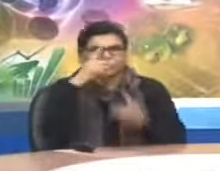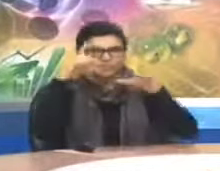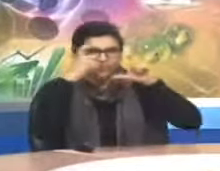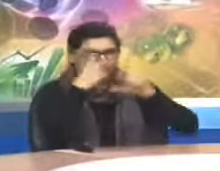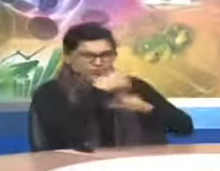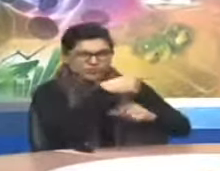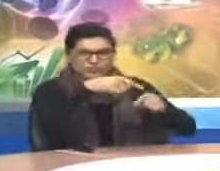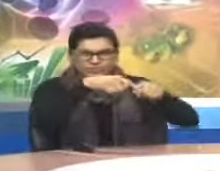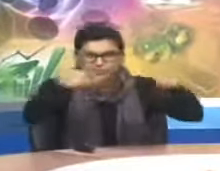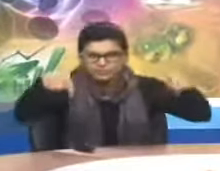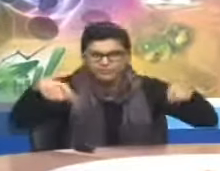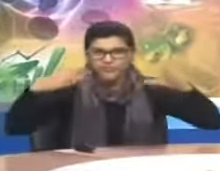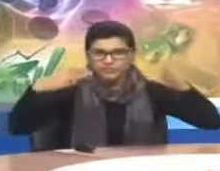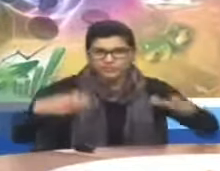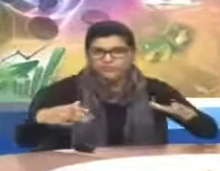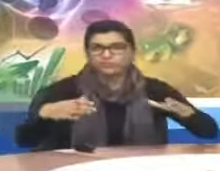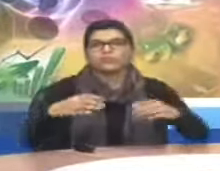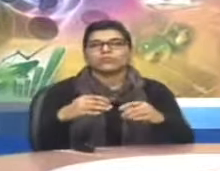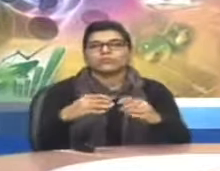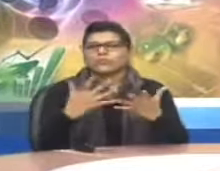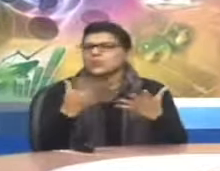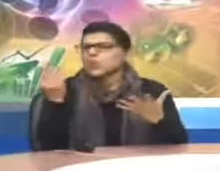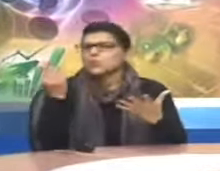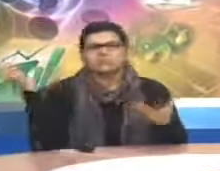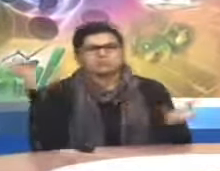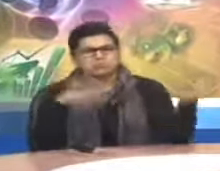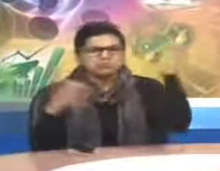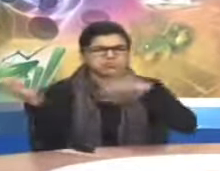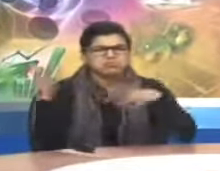In 1 cubic meter of garbage space,